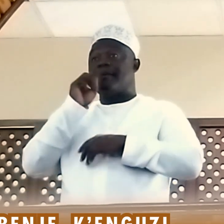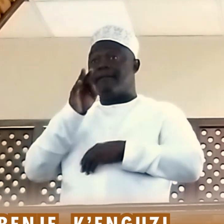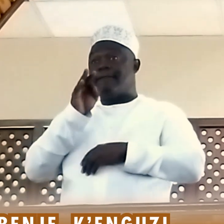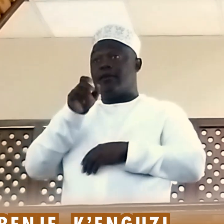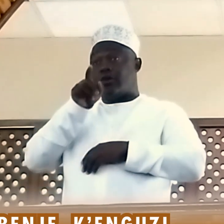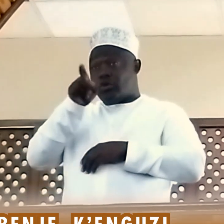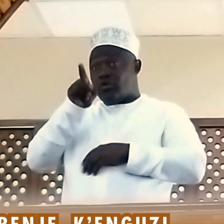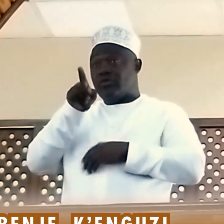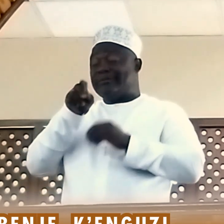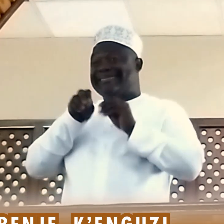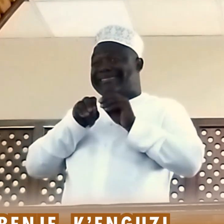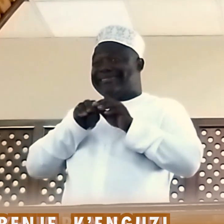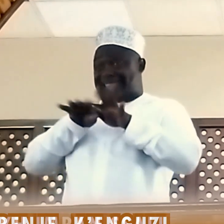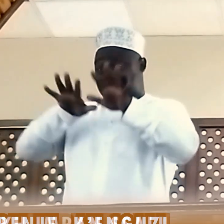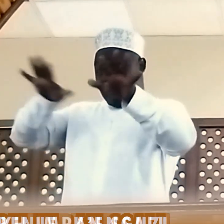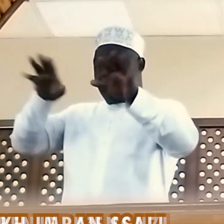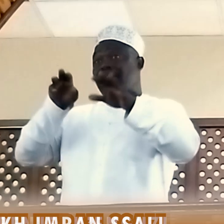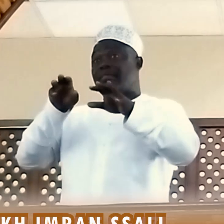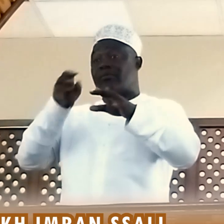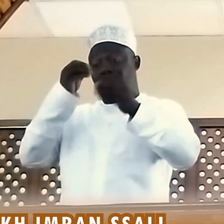mugdhabatun lirrabbi